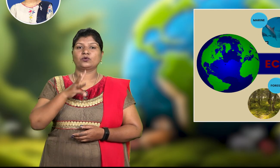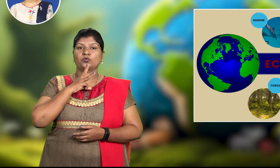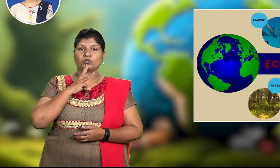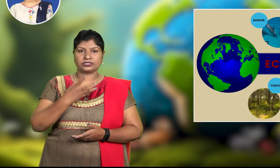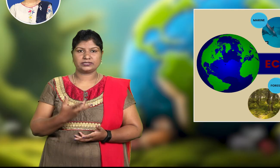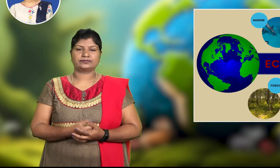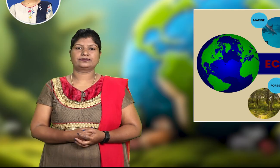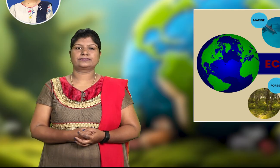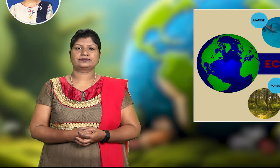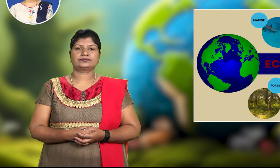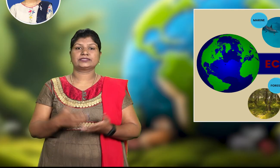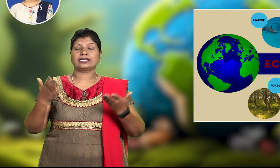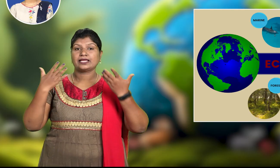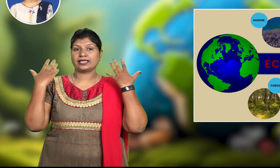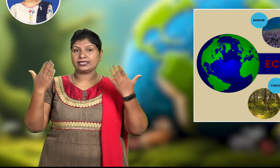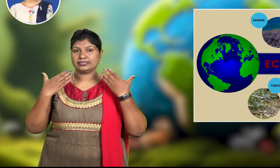water, air,